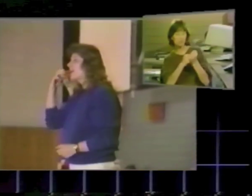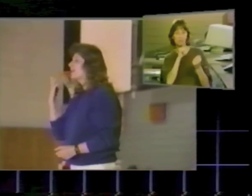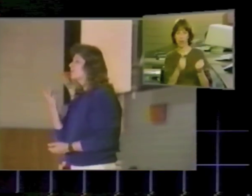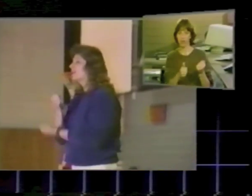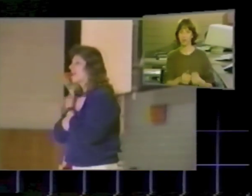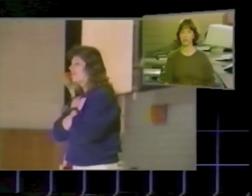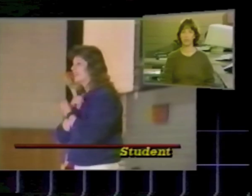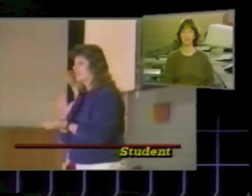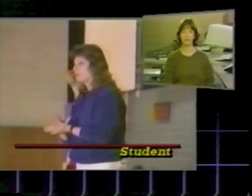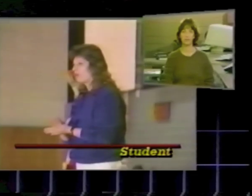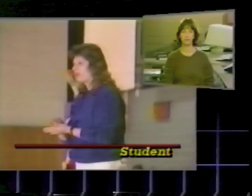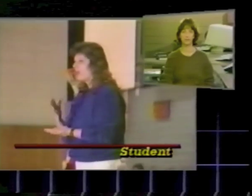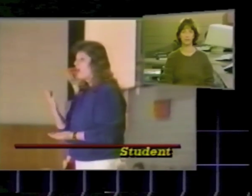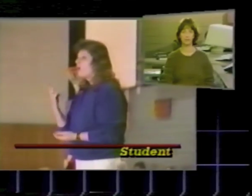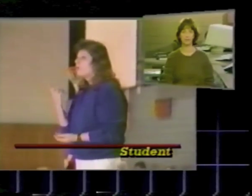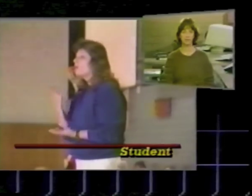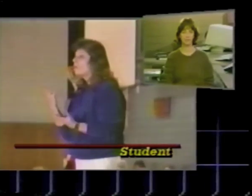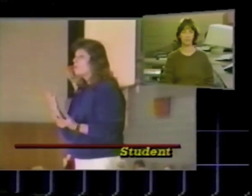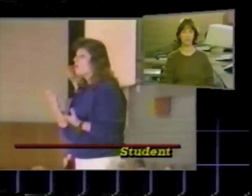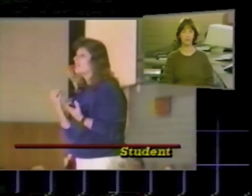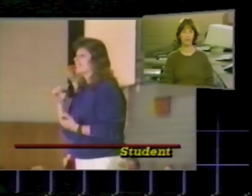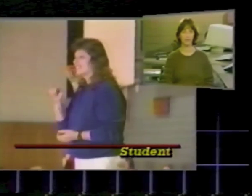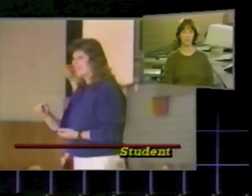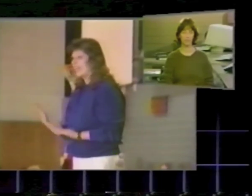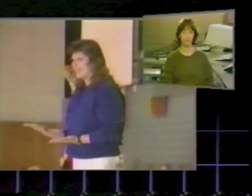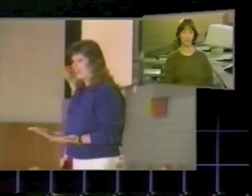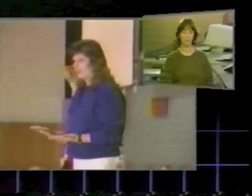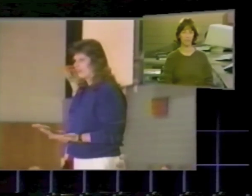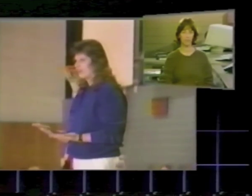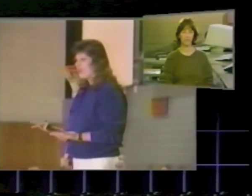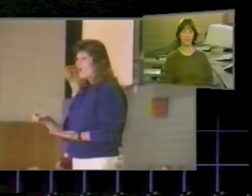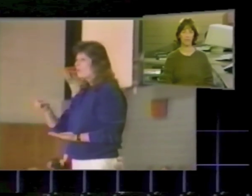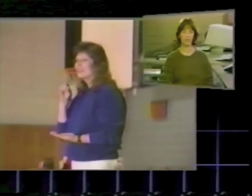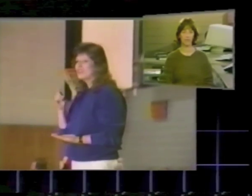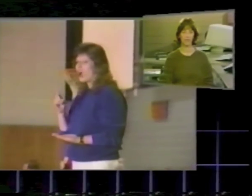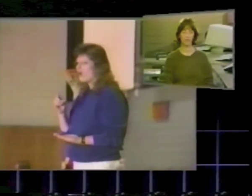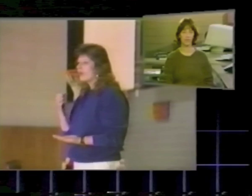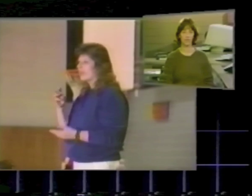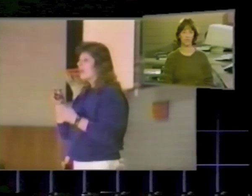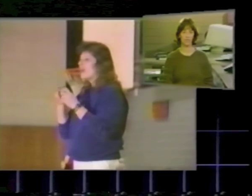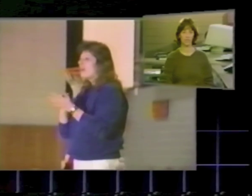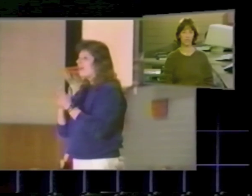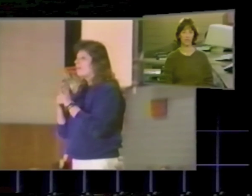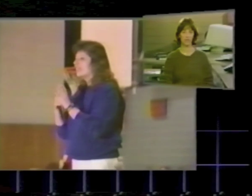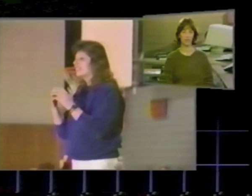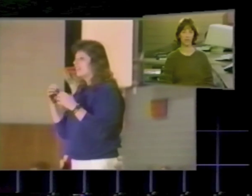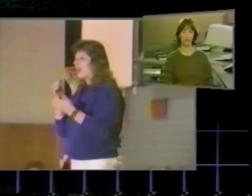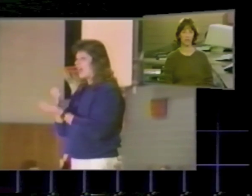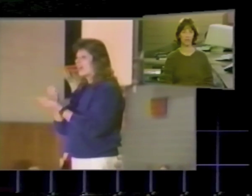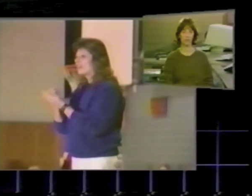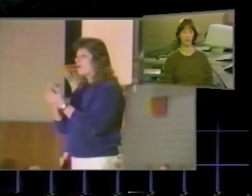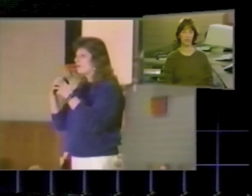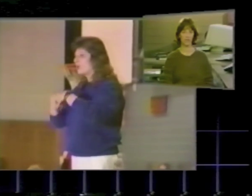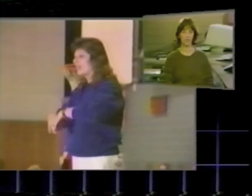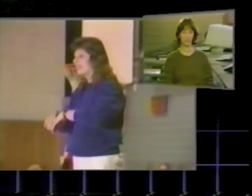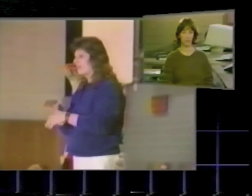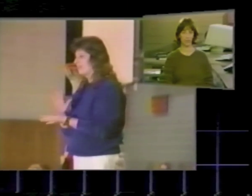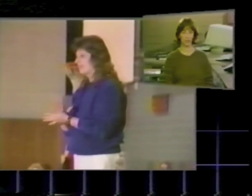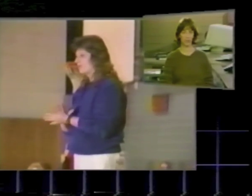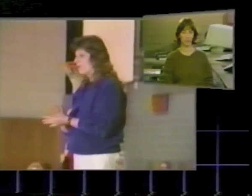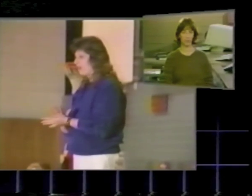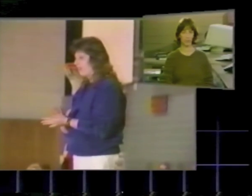we fighting for a deaf president? Because we love the school. We want to stay here. Withdrawing, that